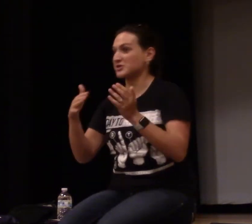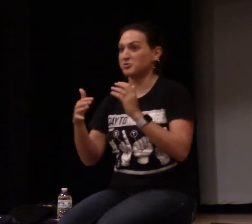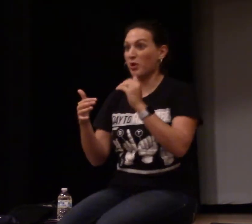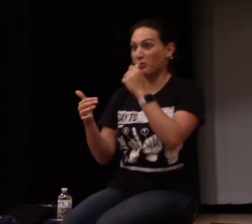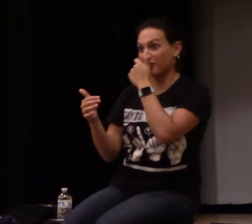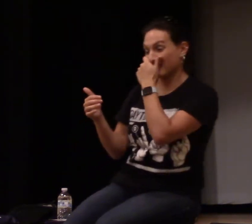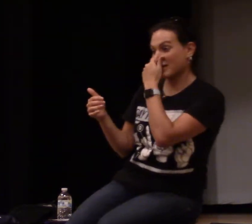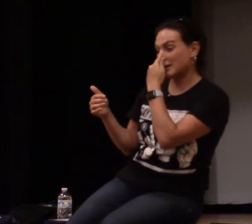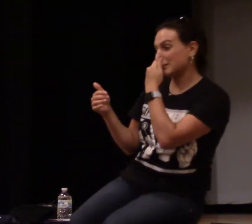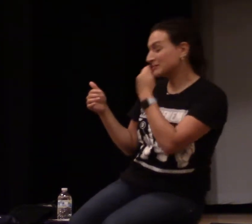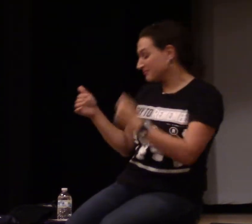both.